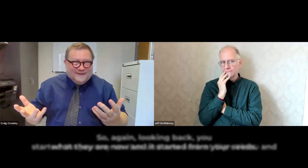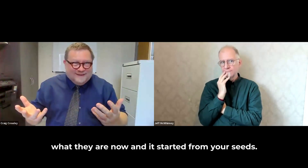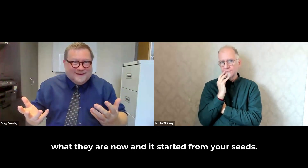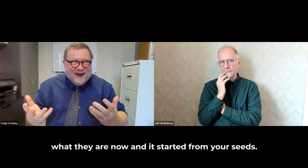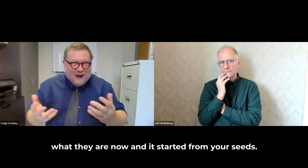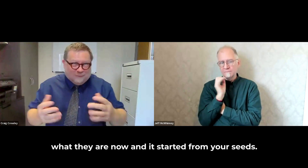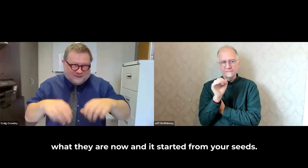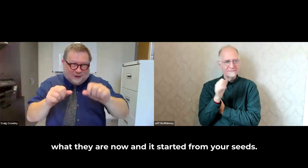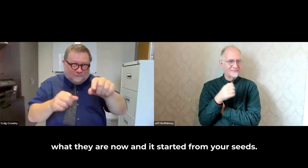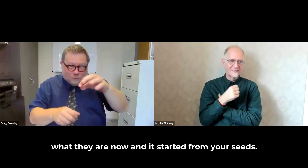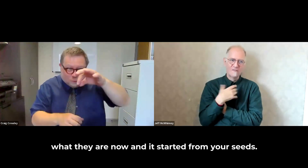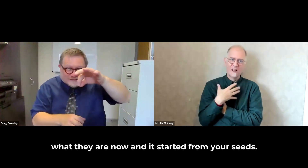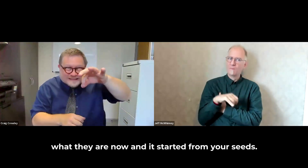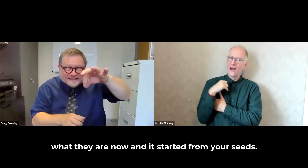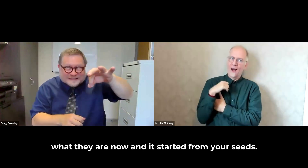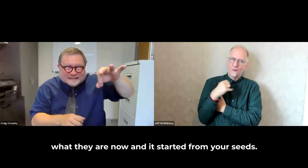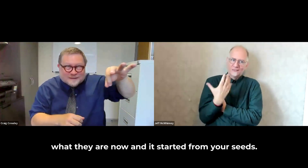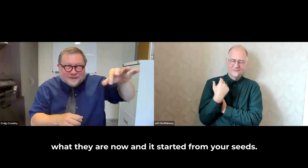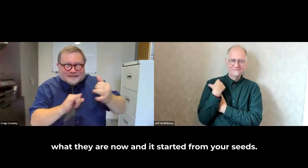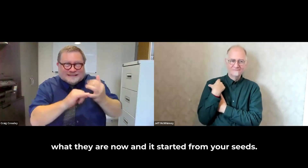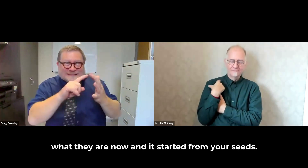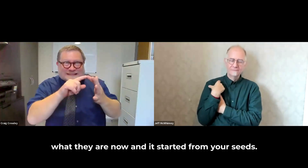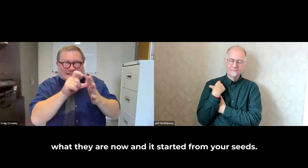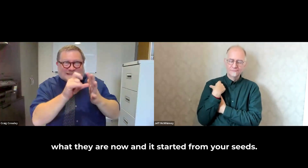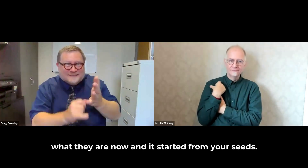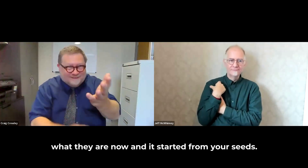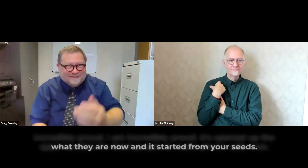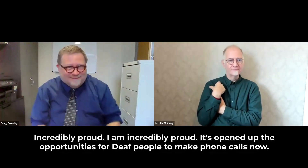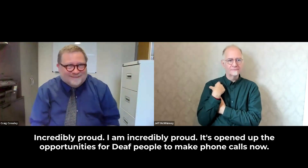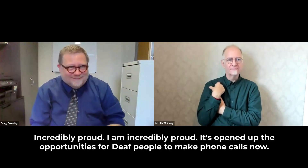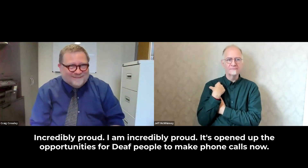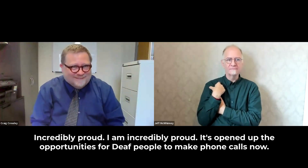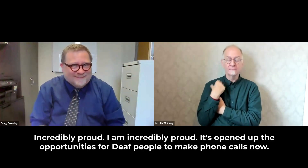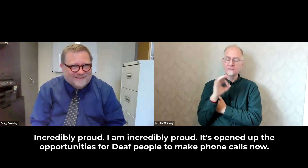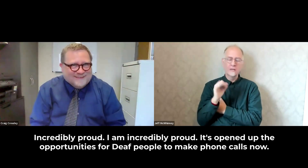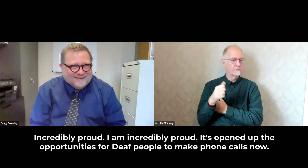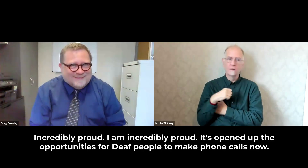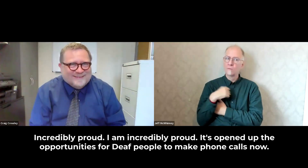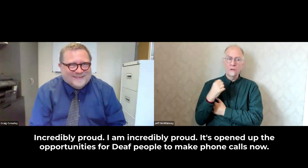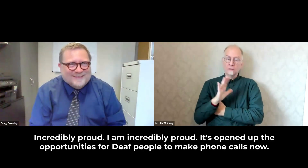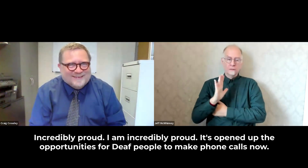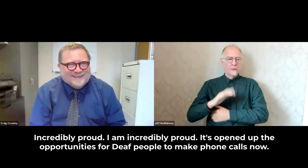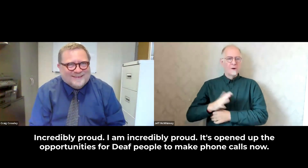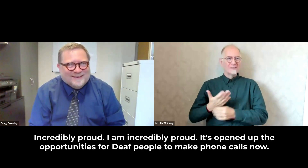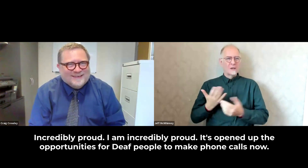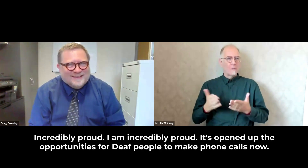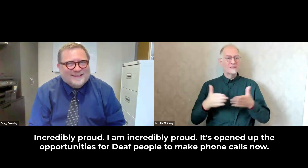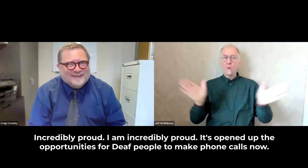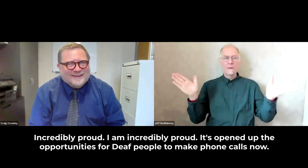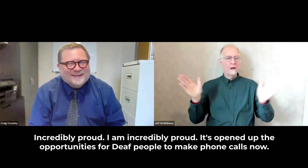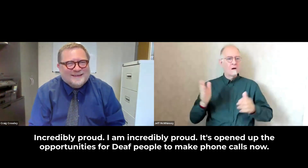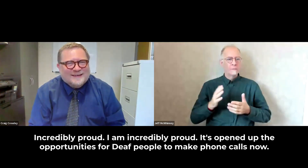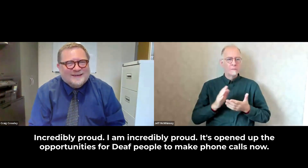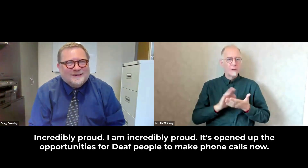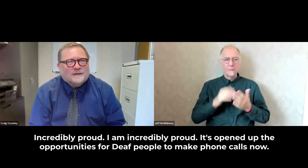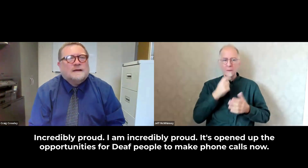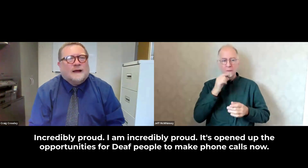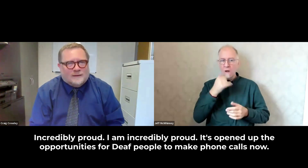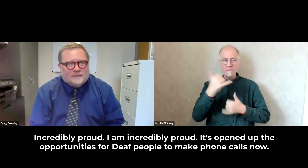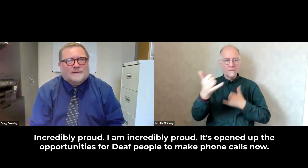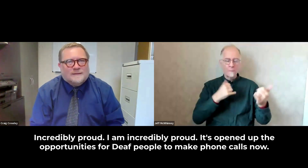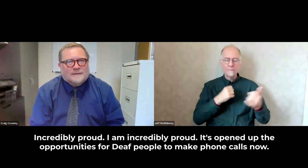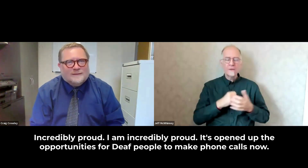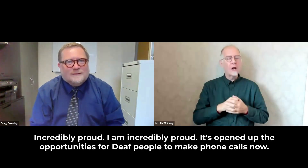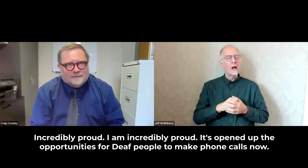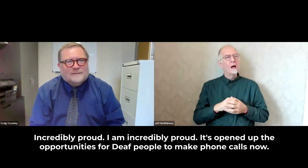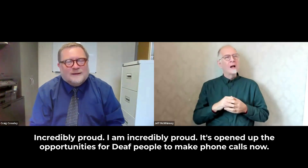Video and what they are now, and it started from your seeds. Incredibly proud. I am incredibly